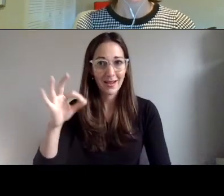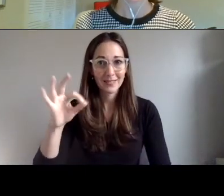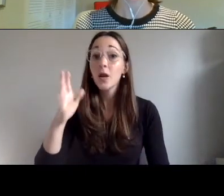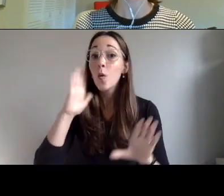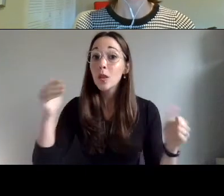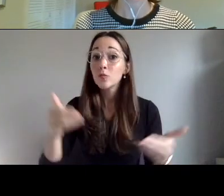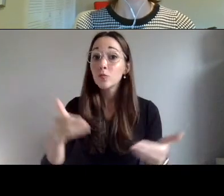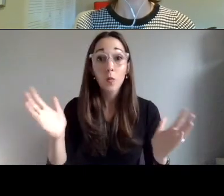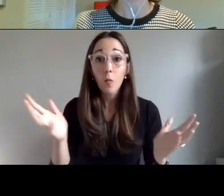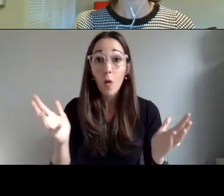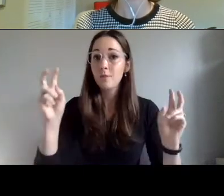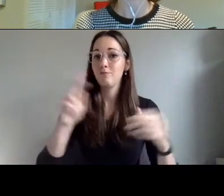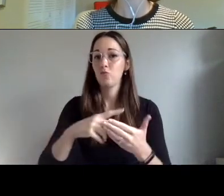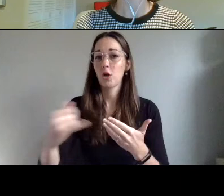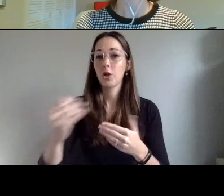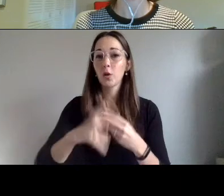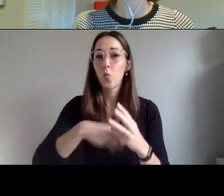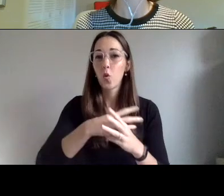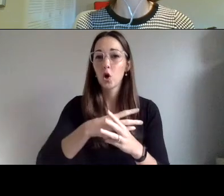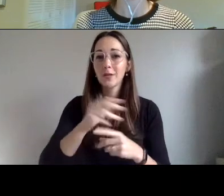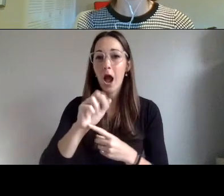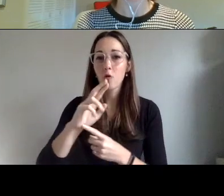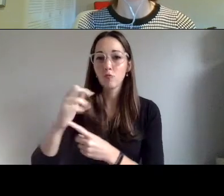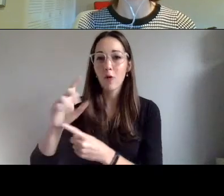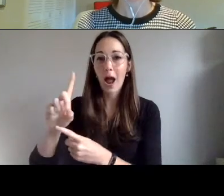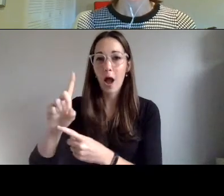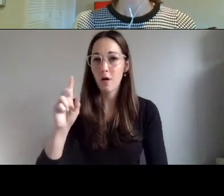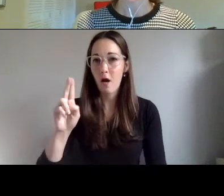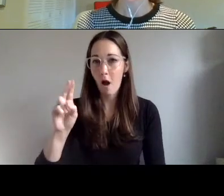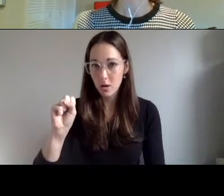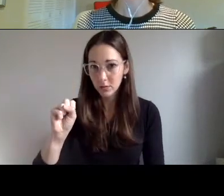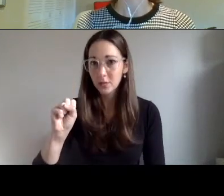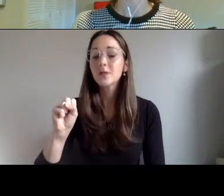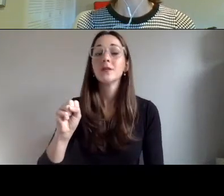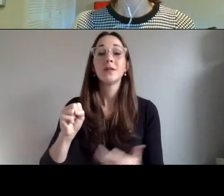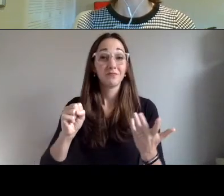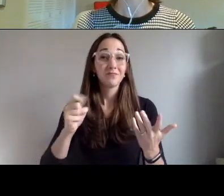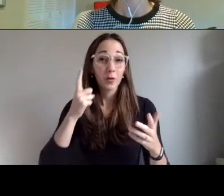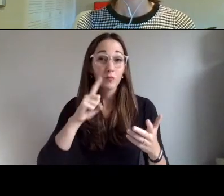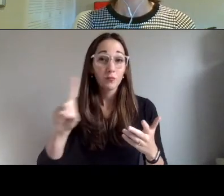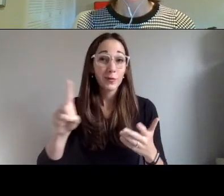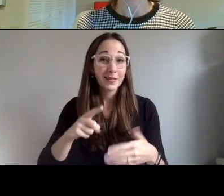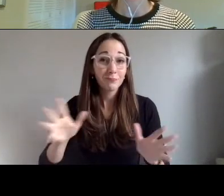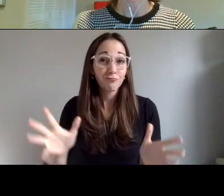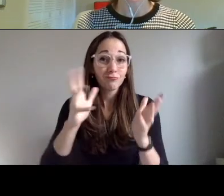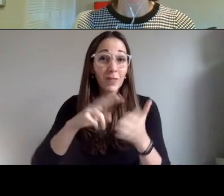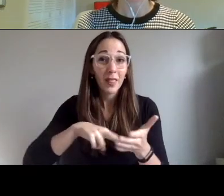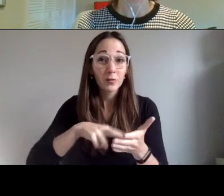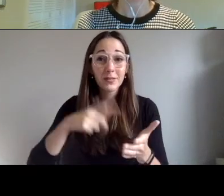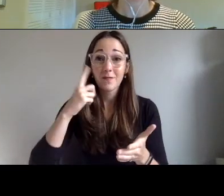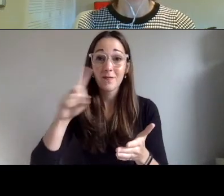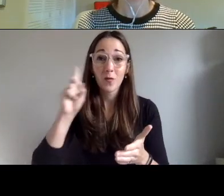platform and its role in fostering inclusive education for deaf learners. So Stephen and Chris, over to